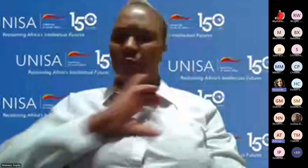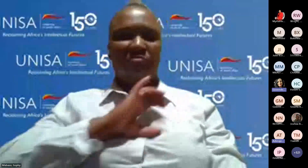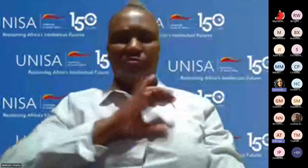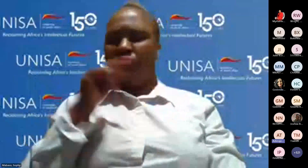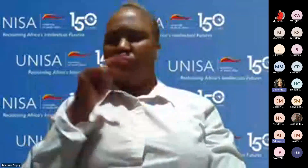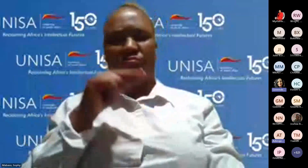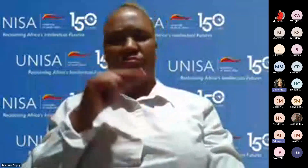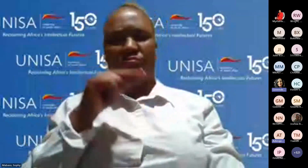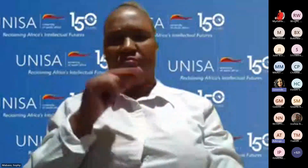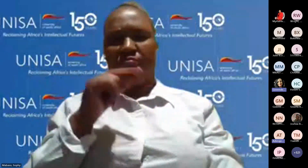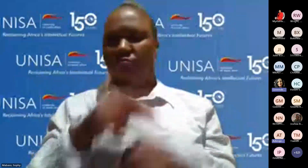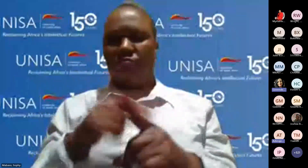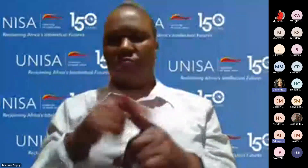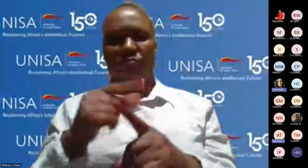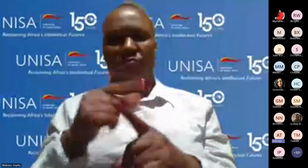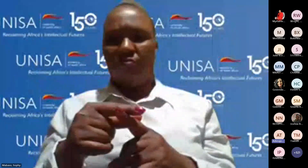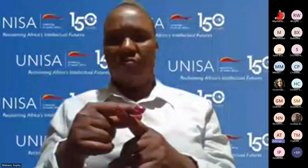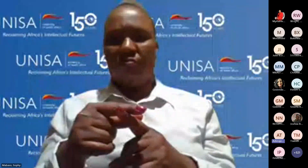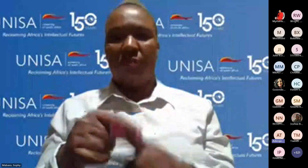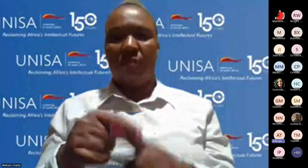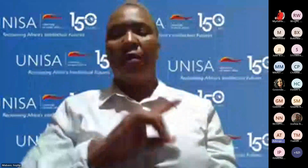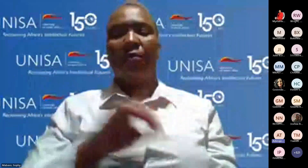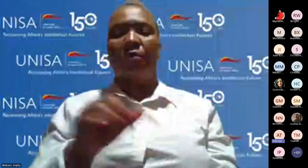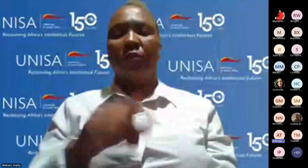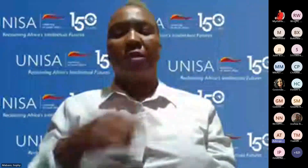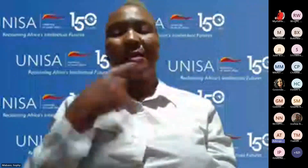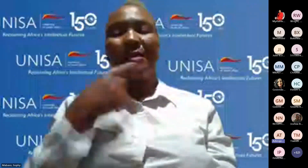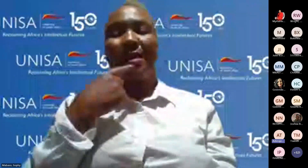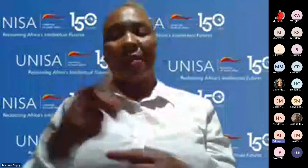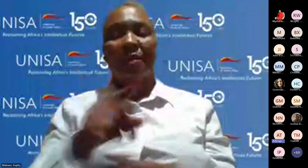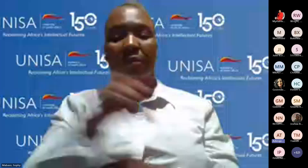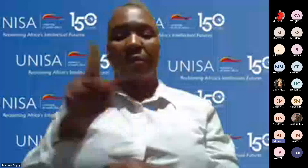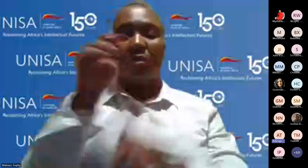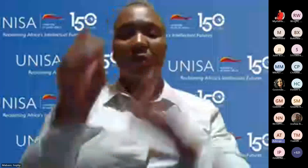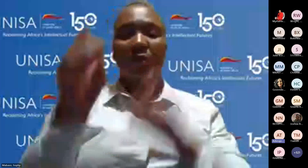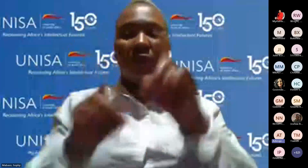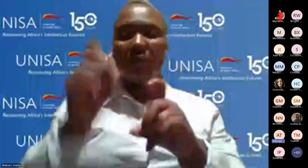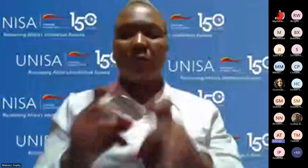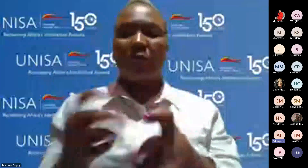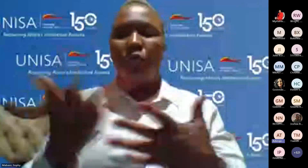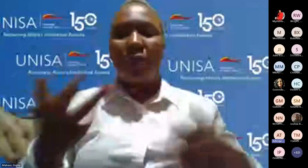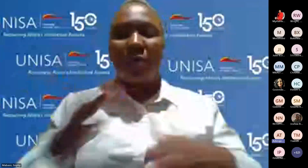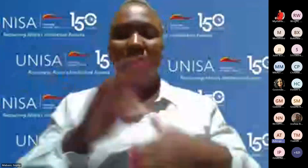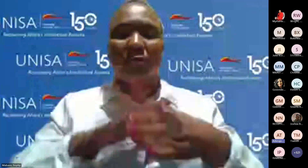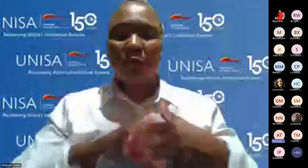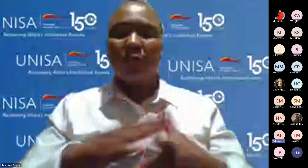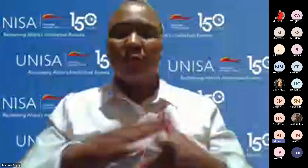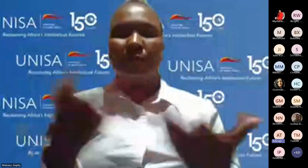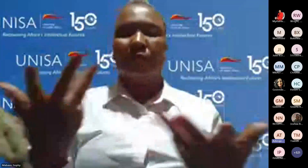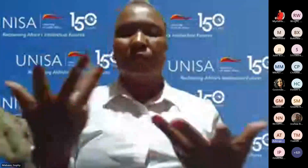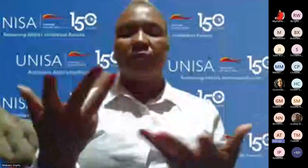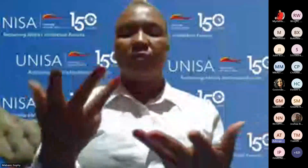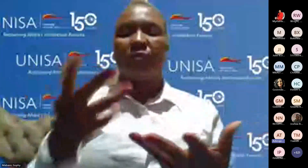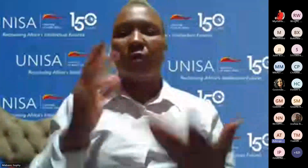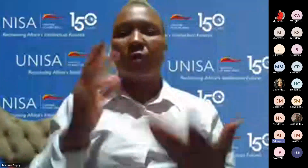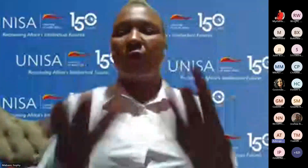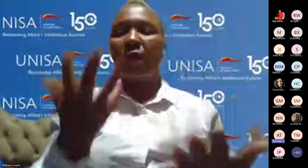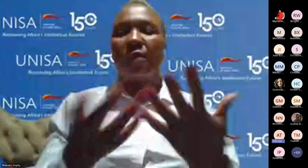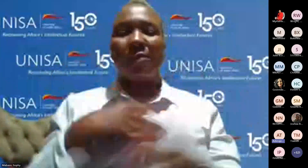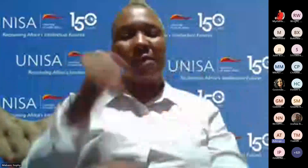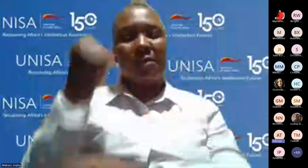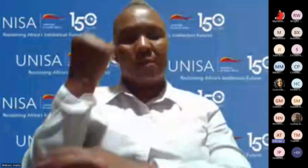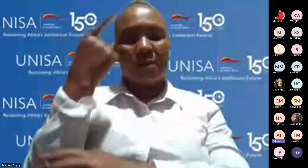this phrase in a way. Students are supposed to answer to the question with the purpose, then with